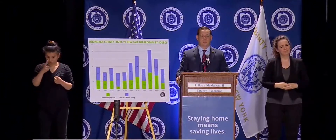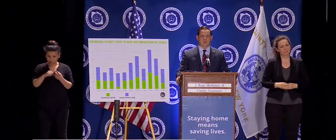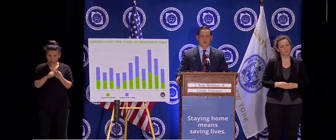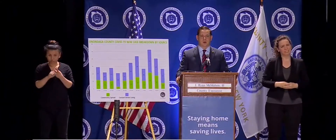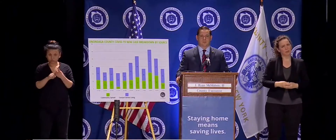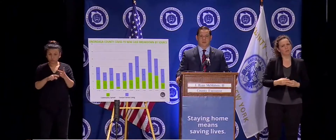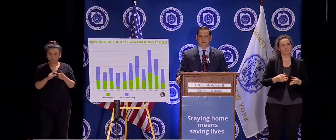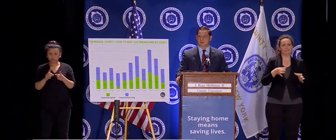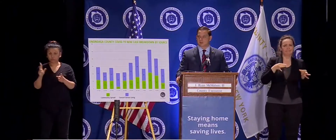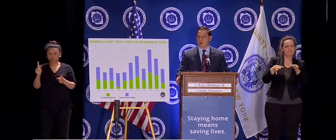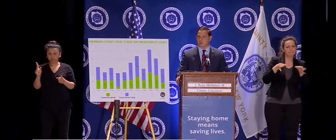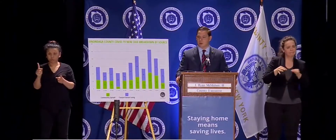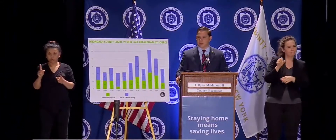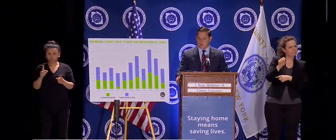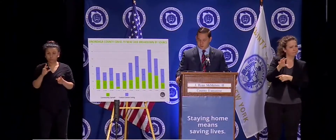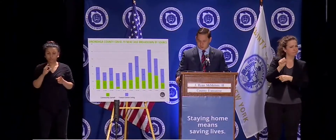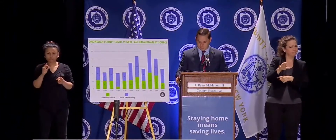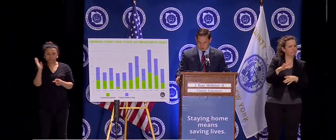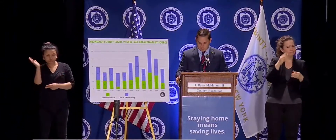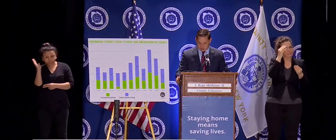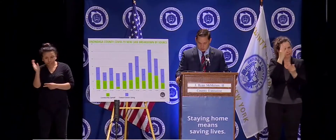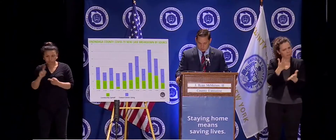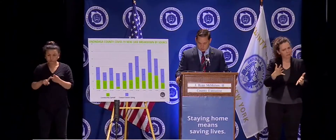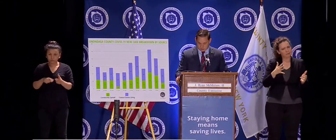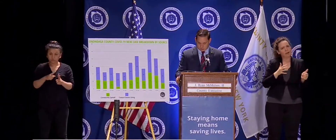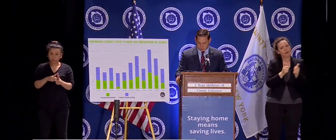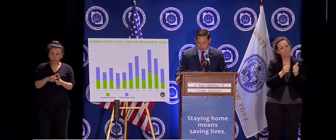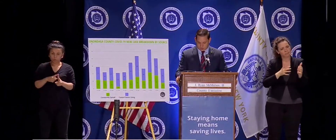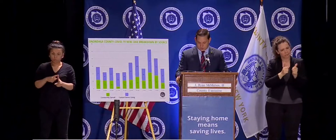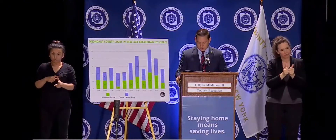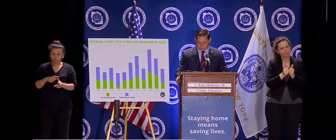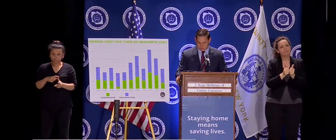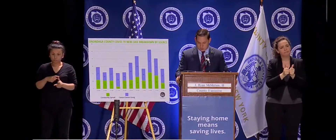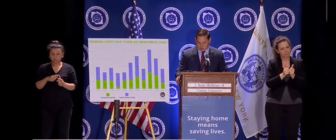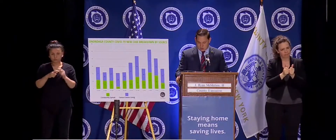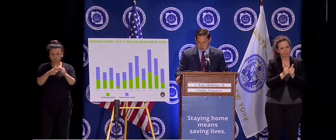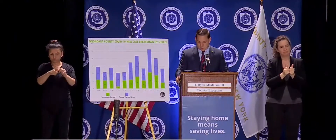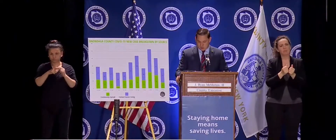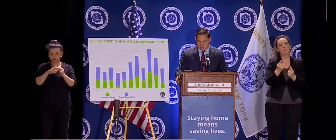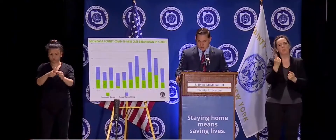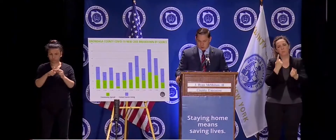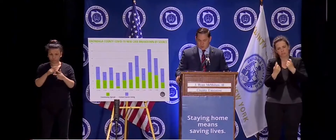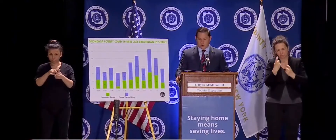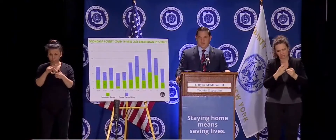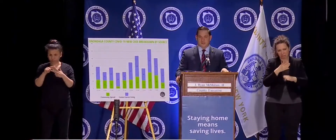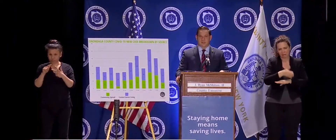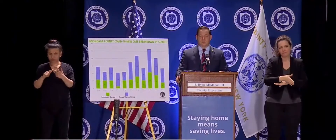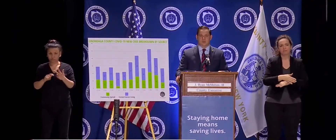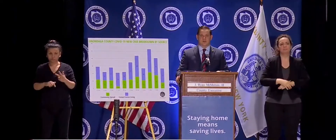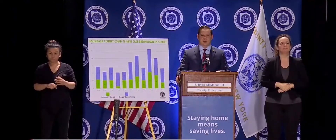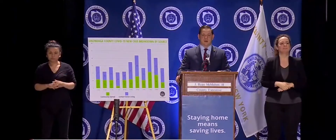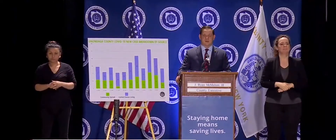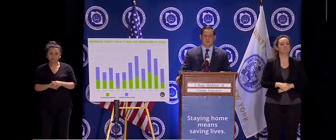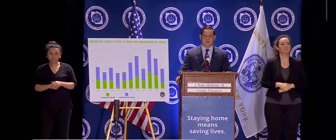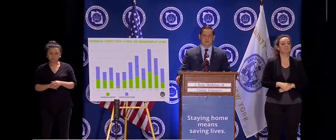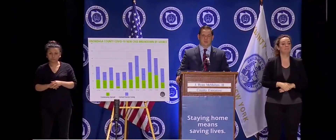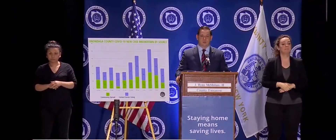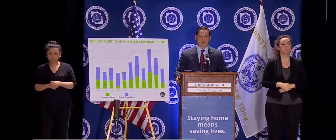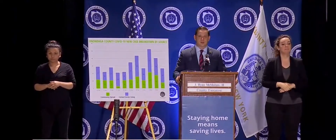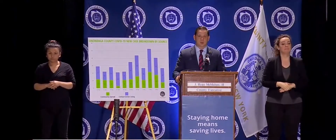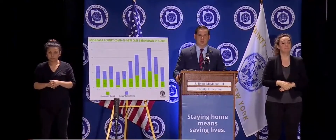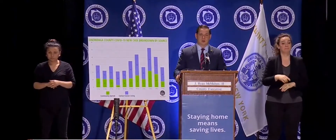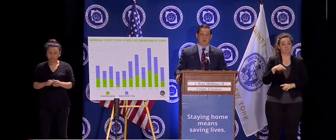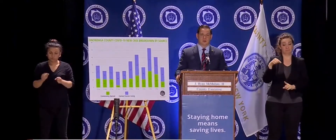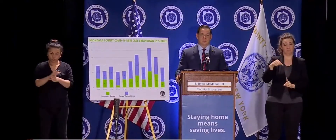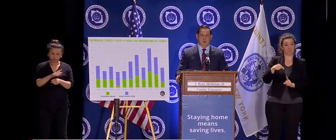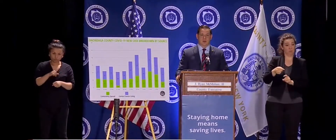couple updates on important topics, and then we'll take some questions. We have seen what this virus is doing